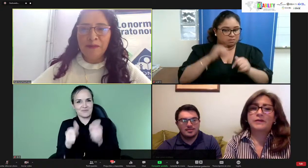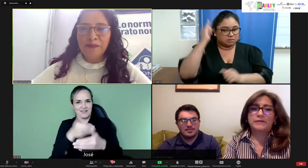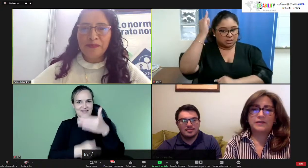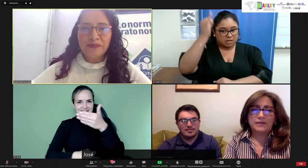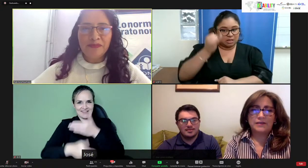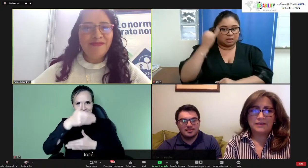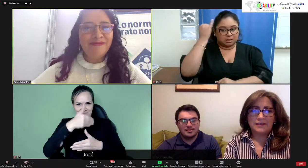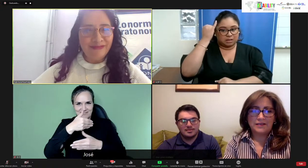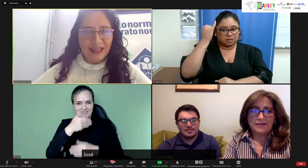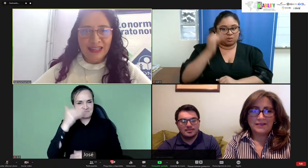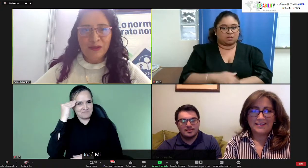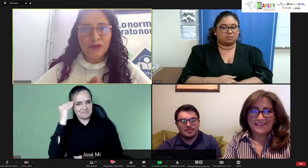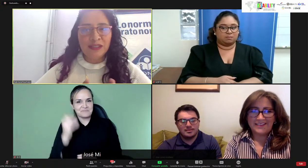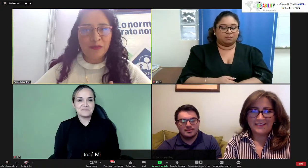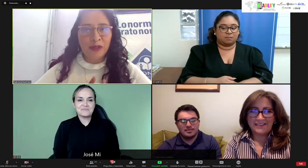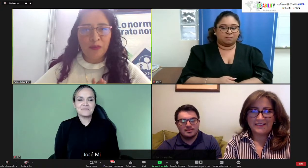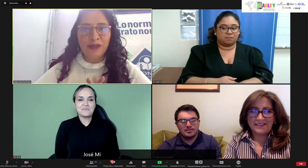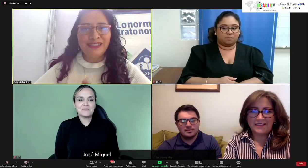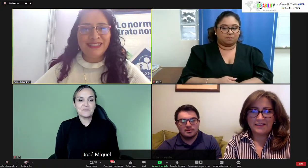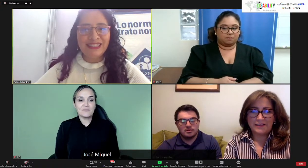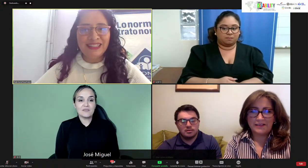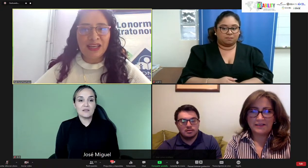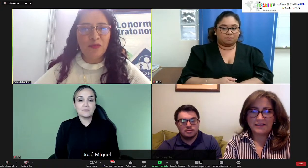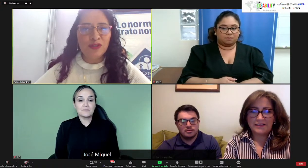with intellectual disabilities